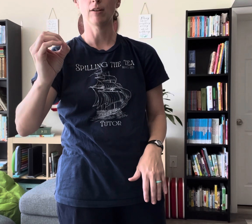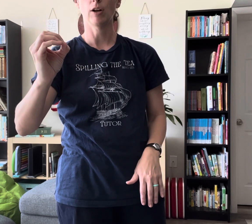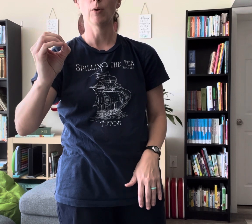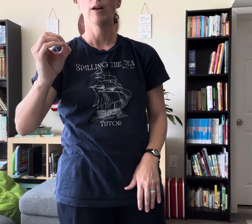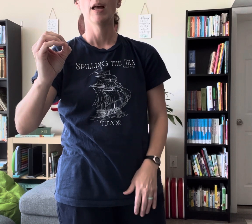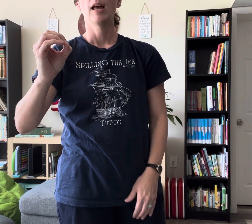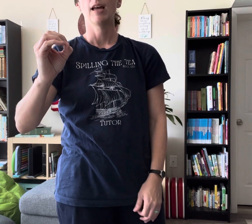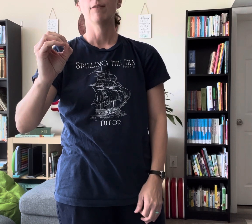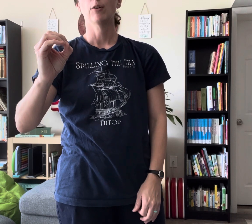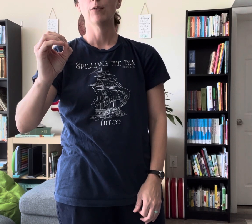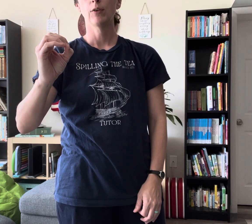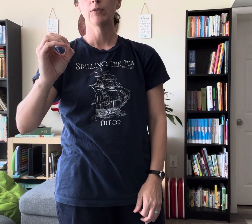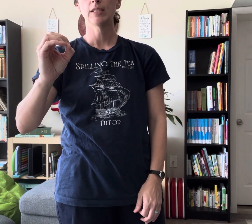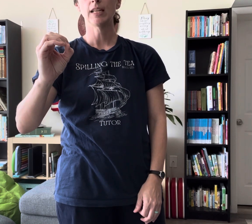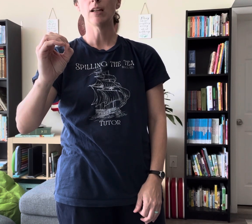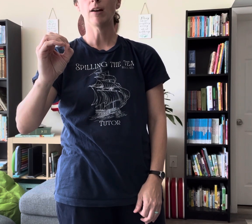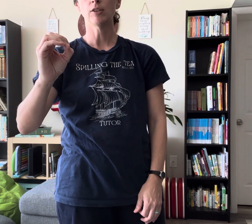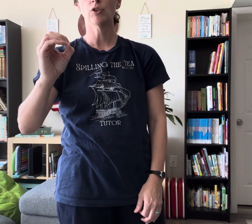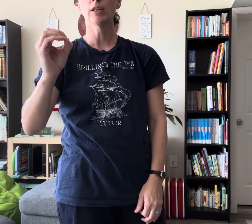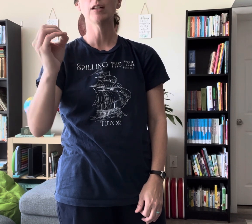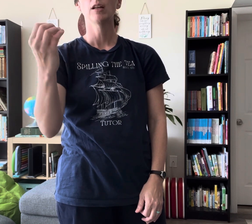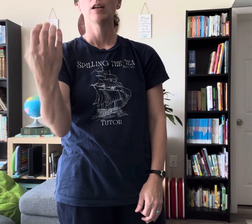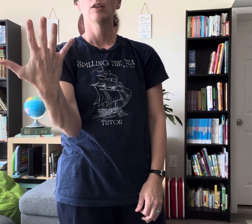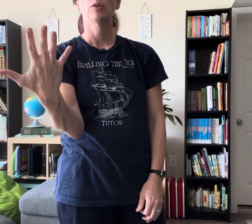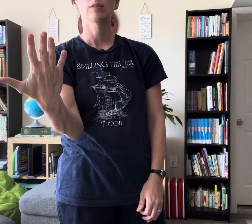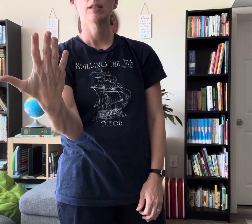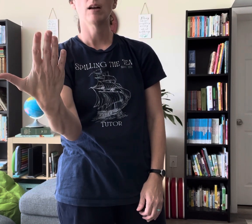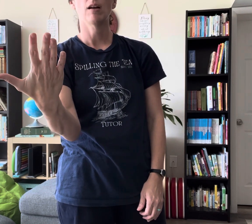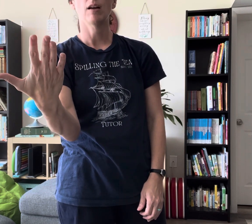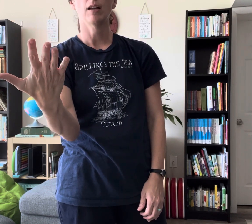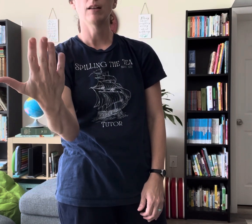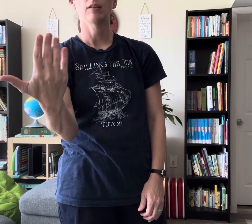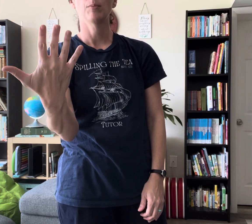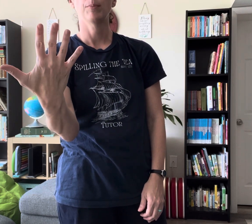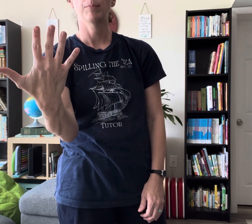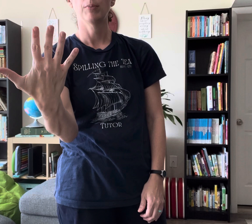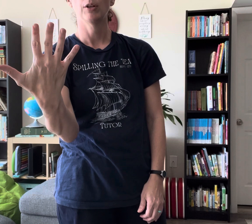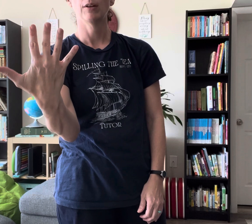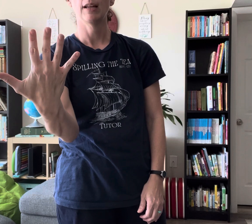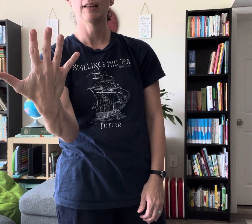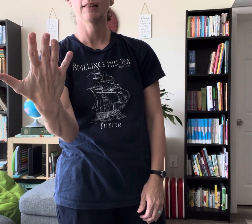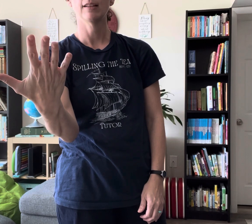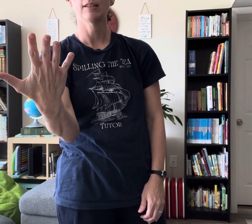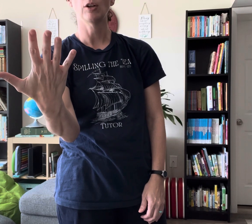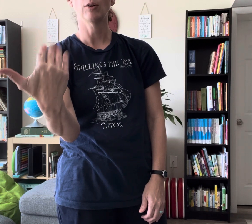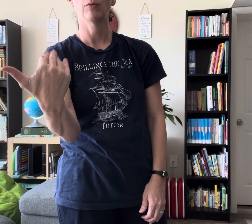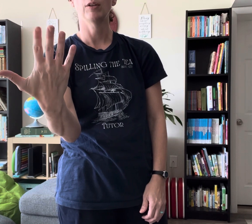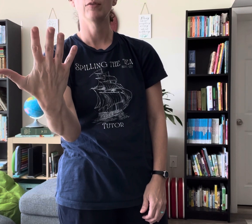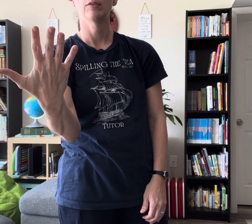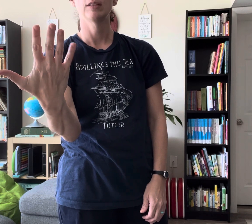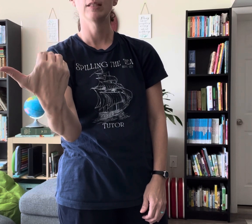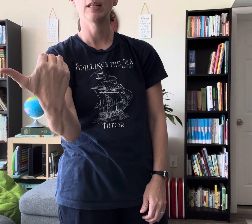450. And for 1500, you put your hand like this and you go